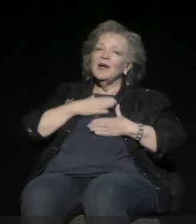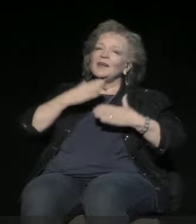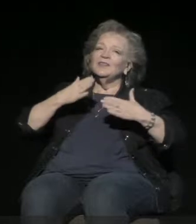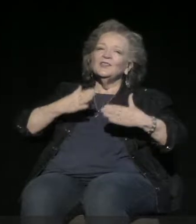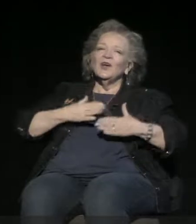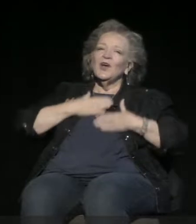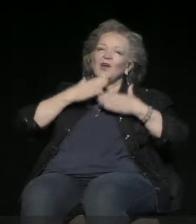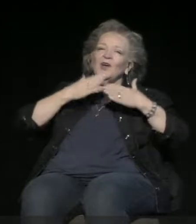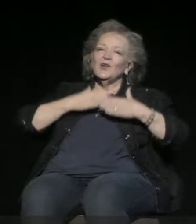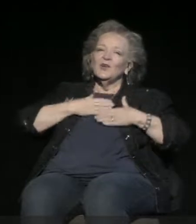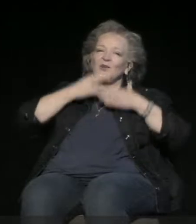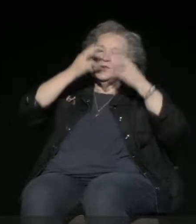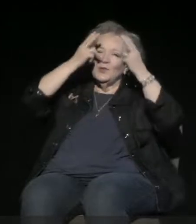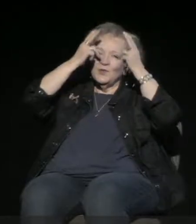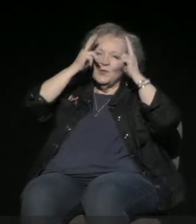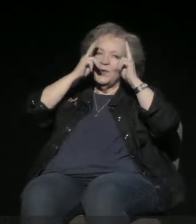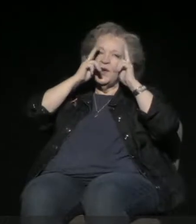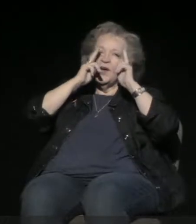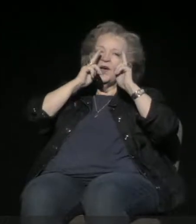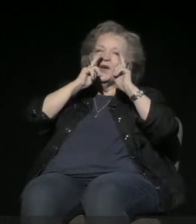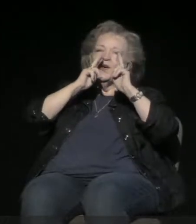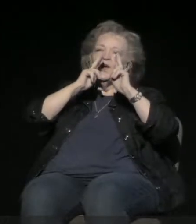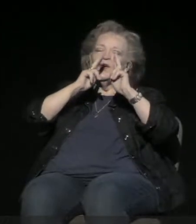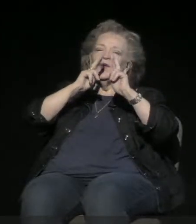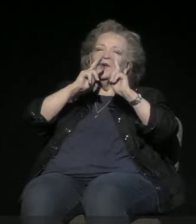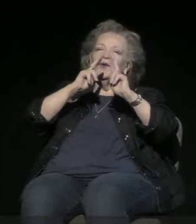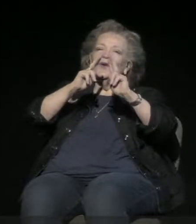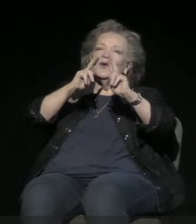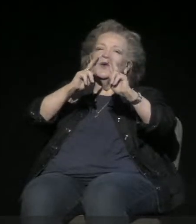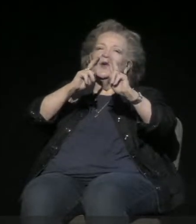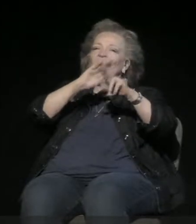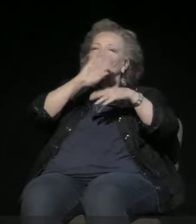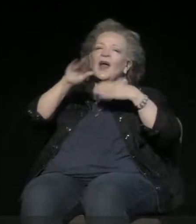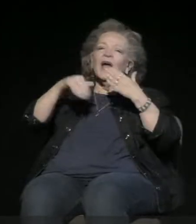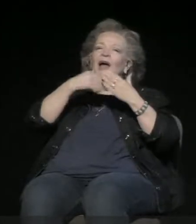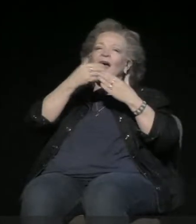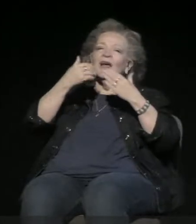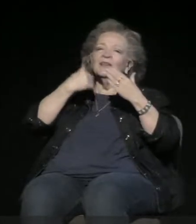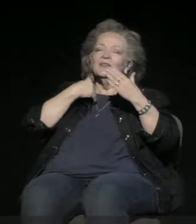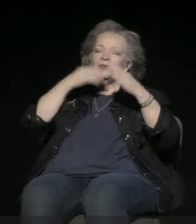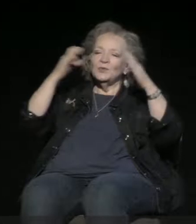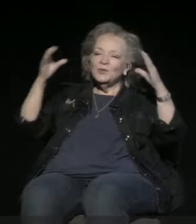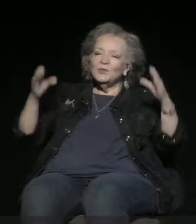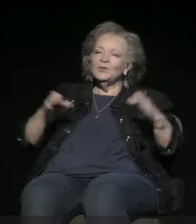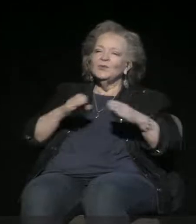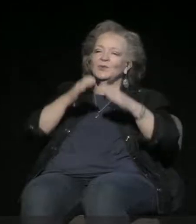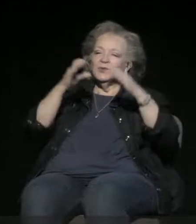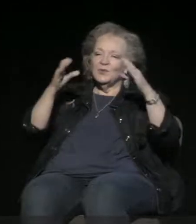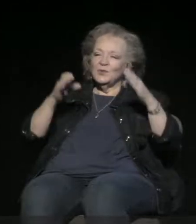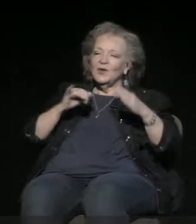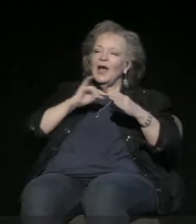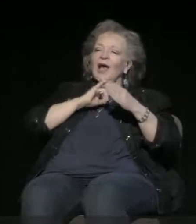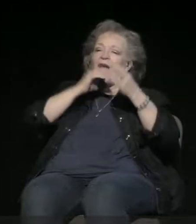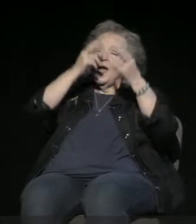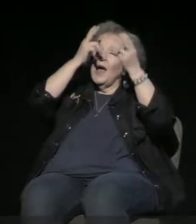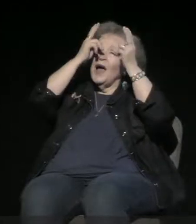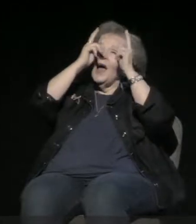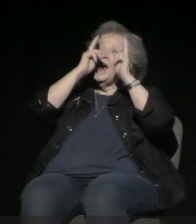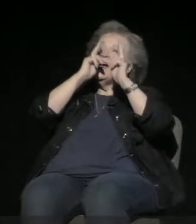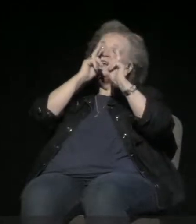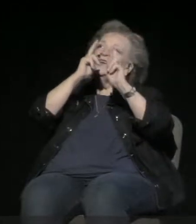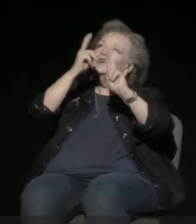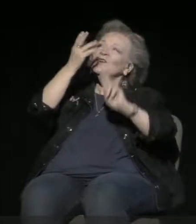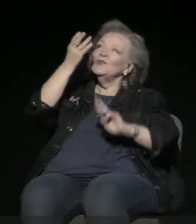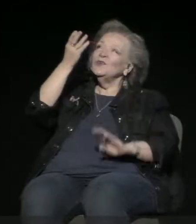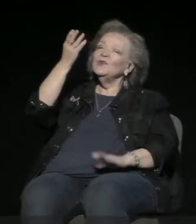joy to honor you In all I do In all I do I honor, I